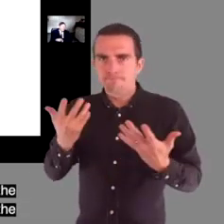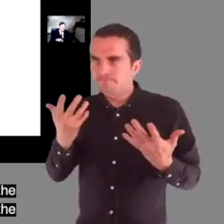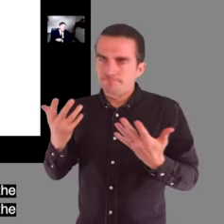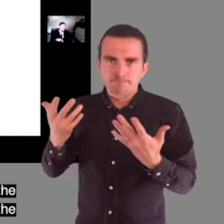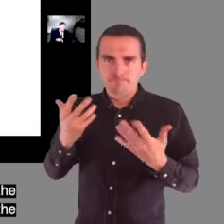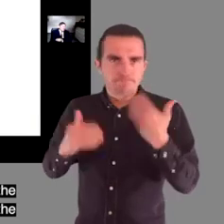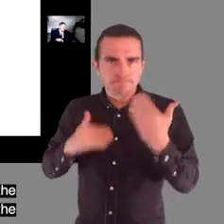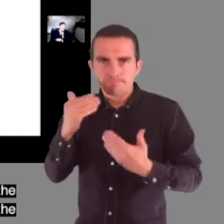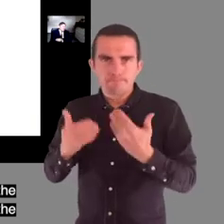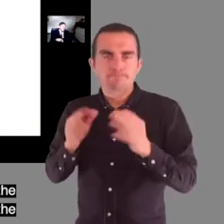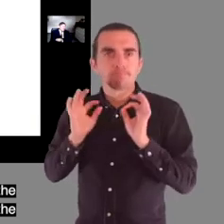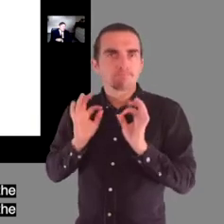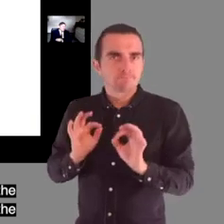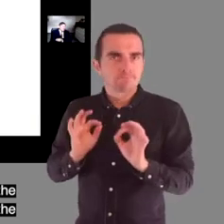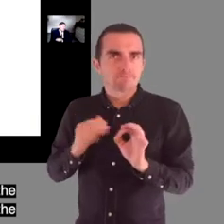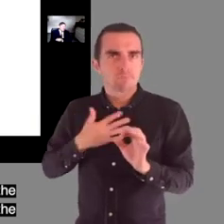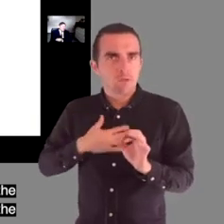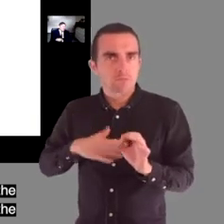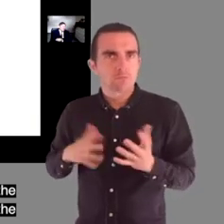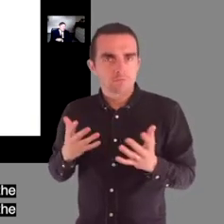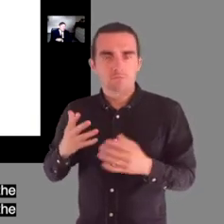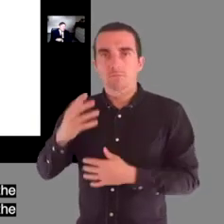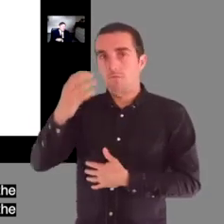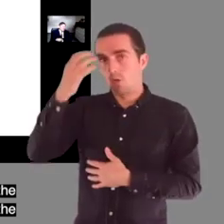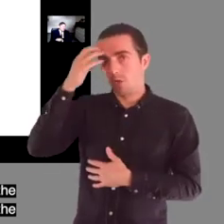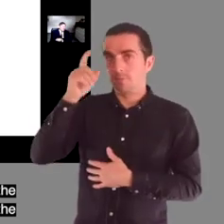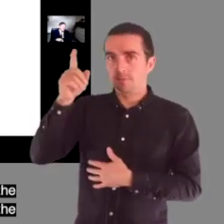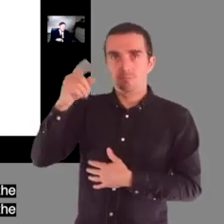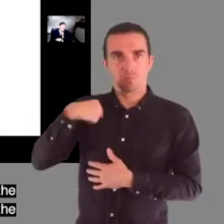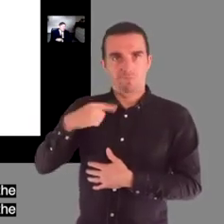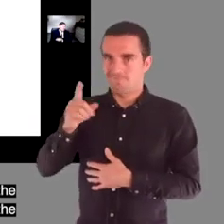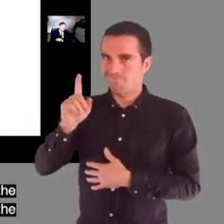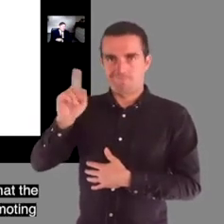entire choice, the initiative done by the government,